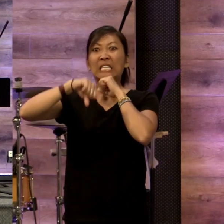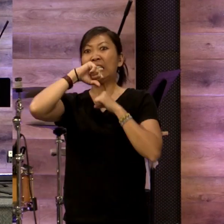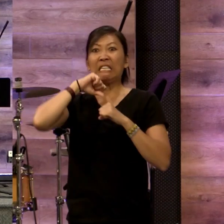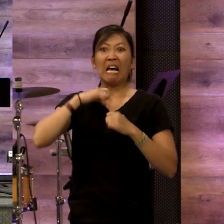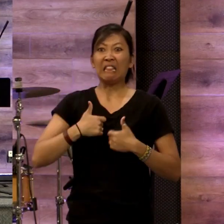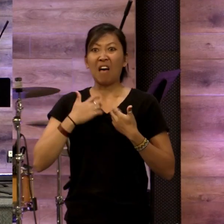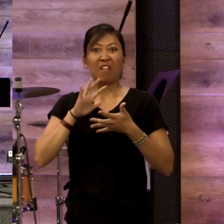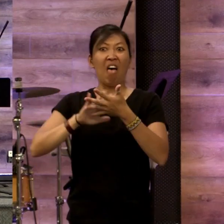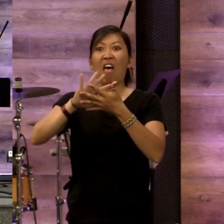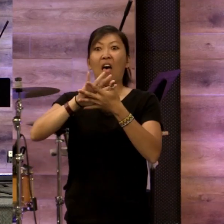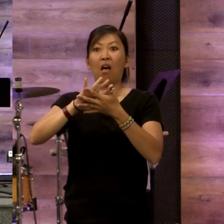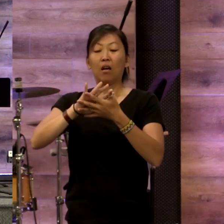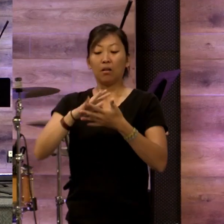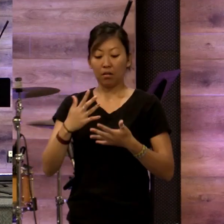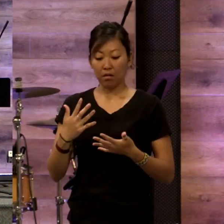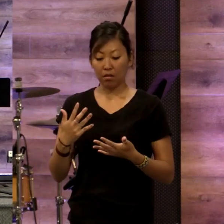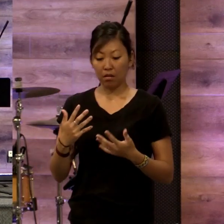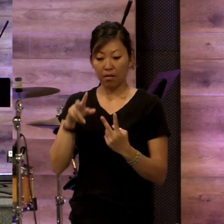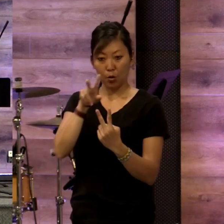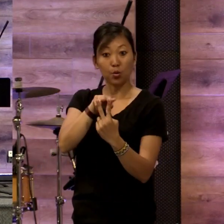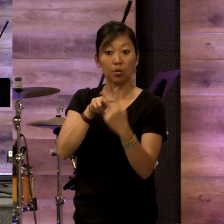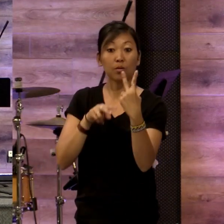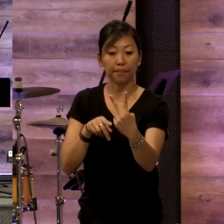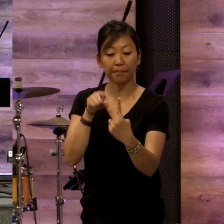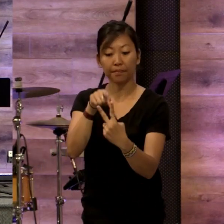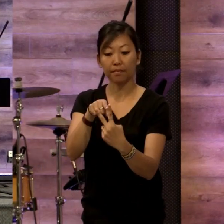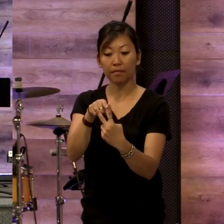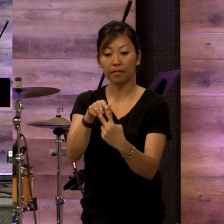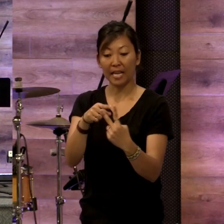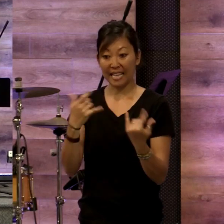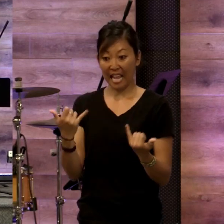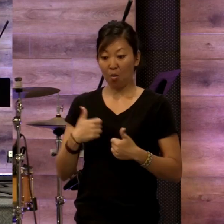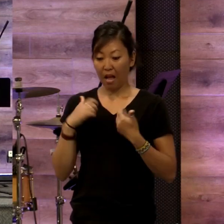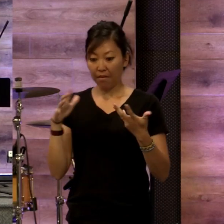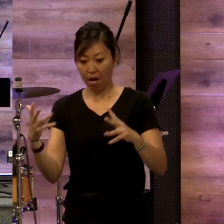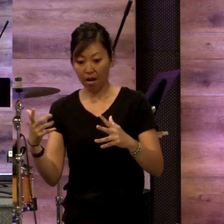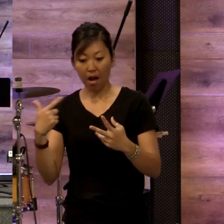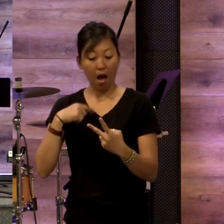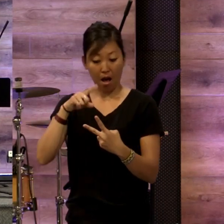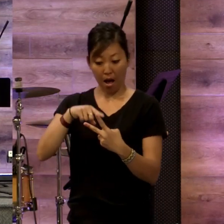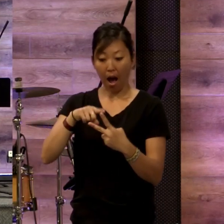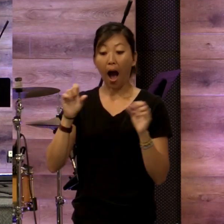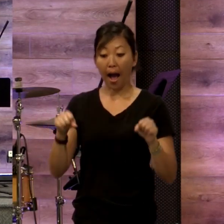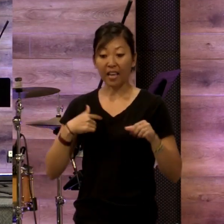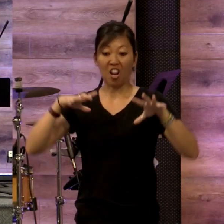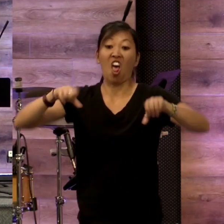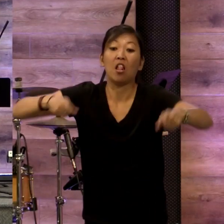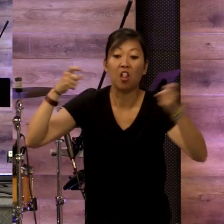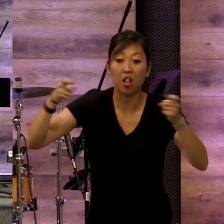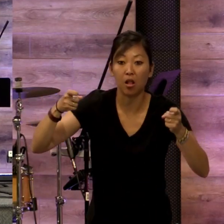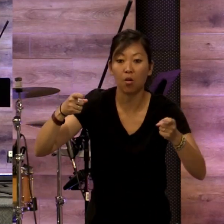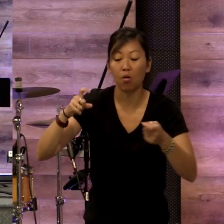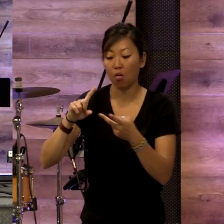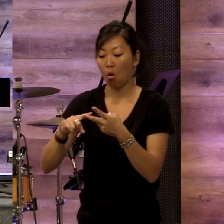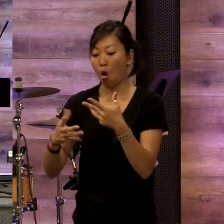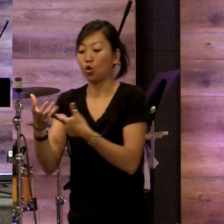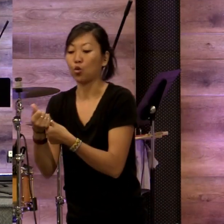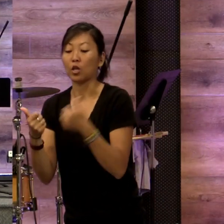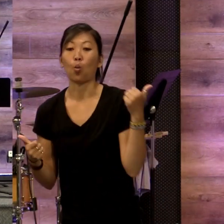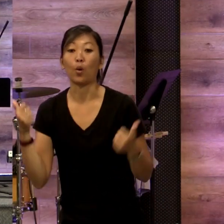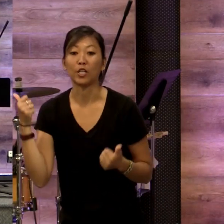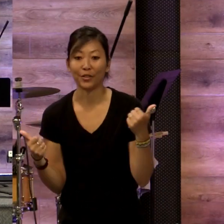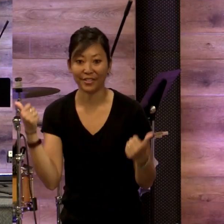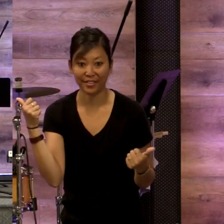make sense is, am I going to grasp or am I going to trust? Am I going to seize the wheel, or am I going